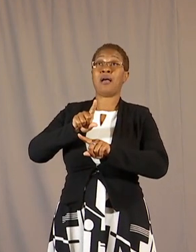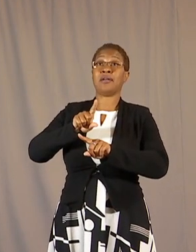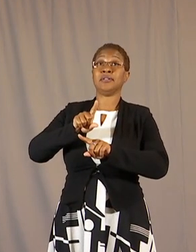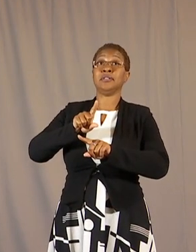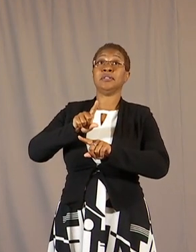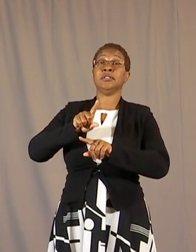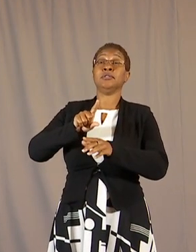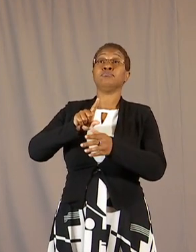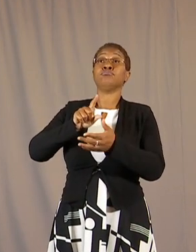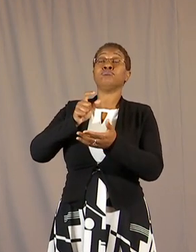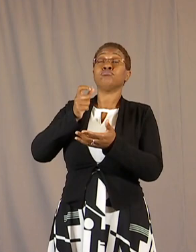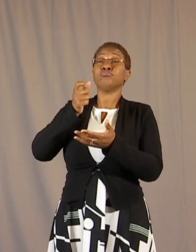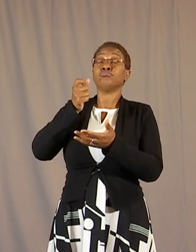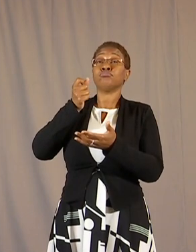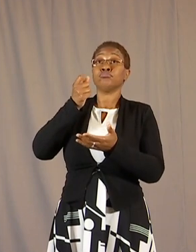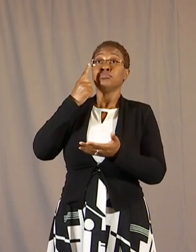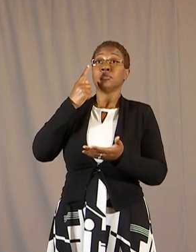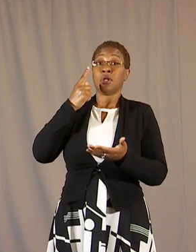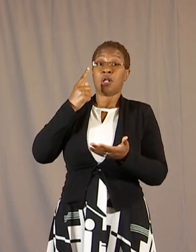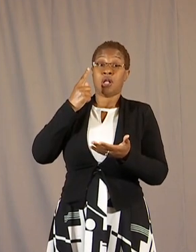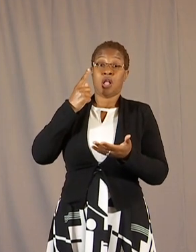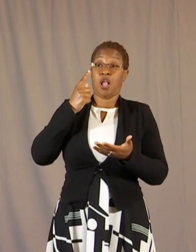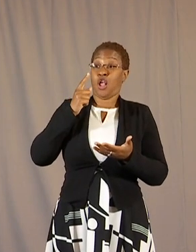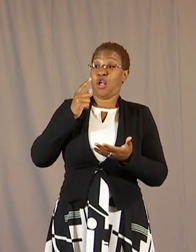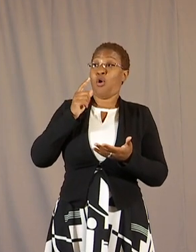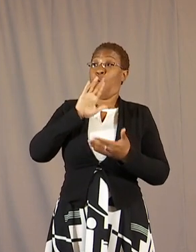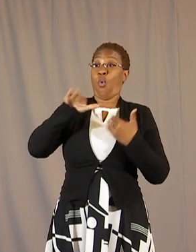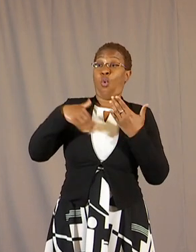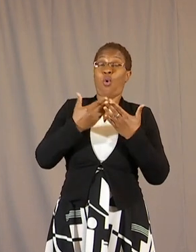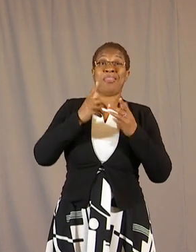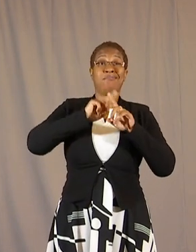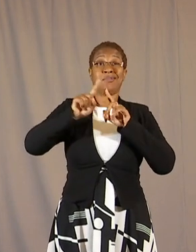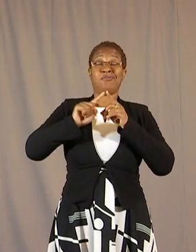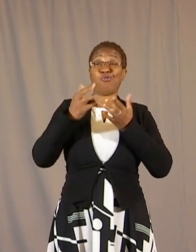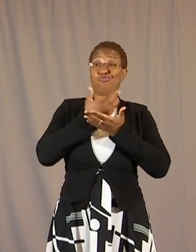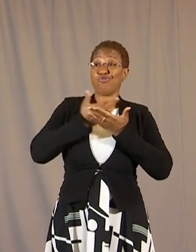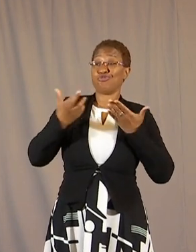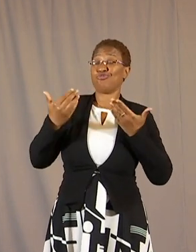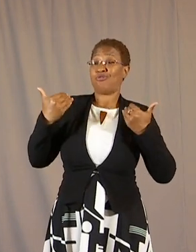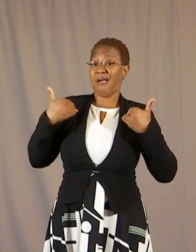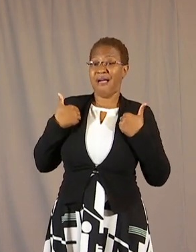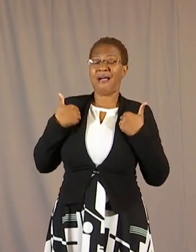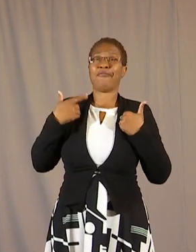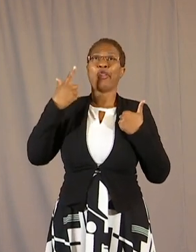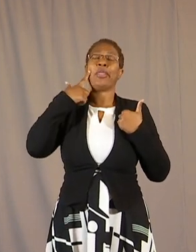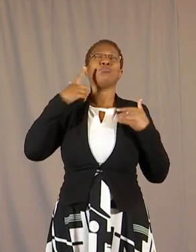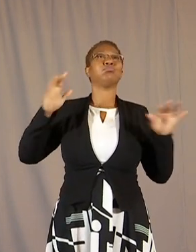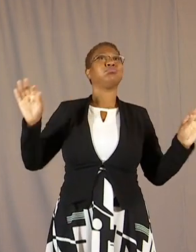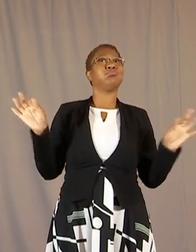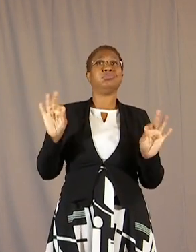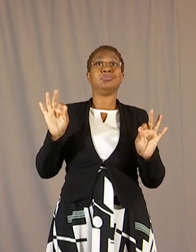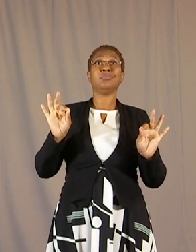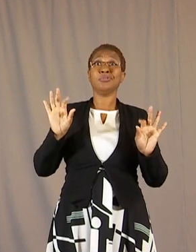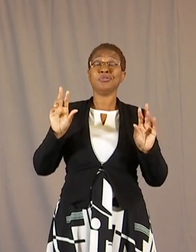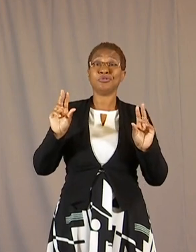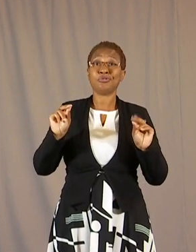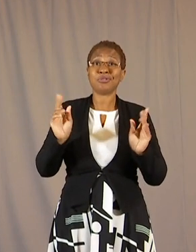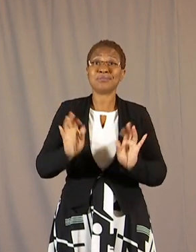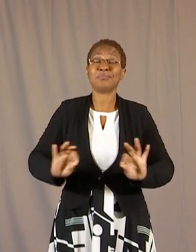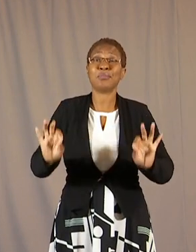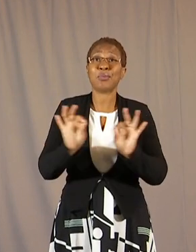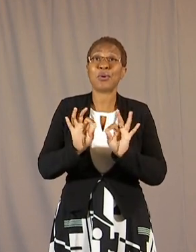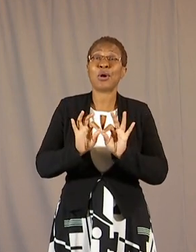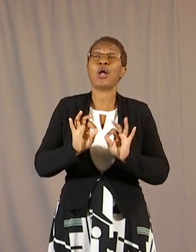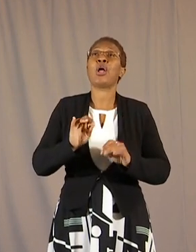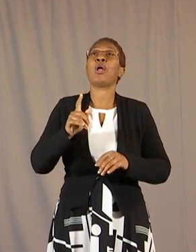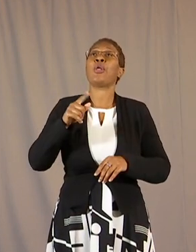taking people for granted, the resources that you have, but understanding that the folks you know, the stakeholders you work with,